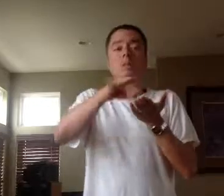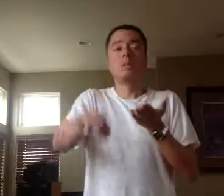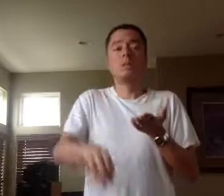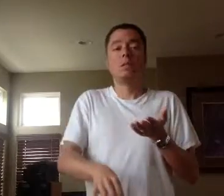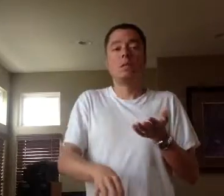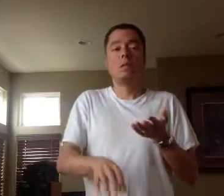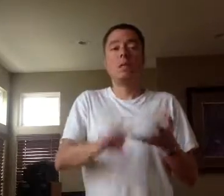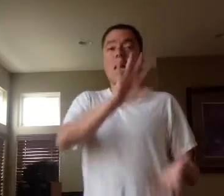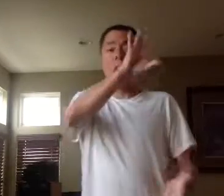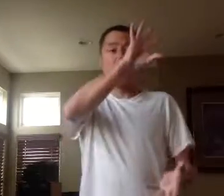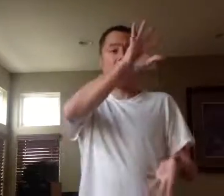total,